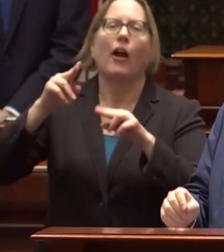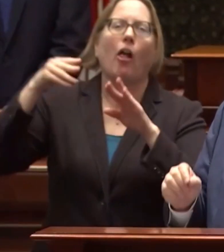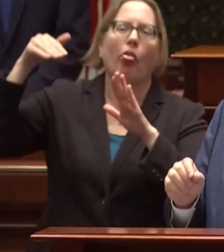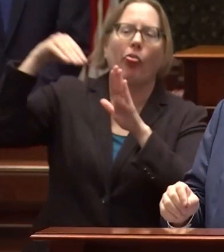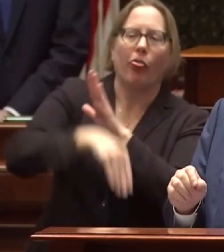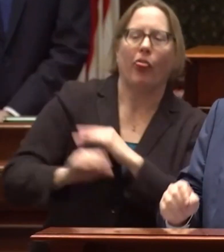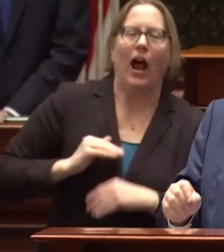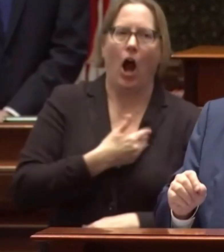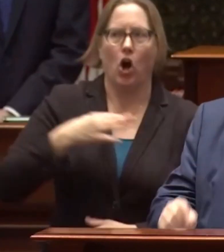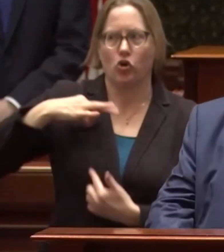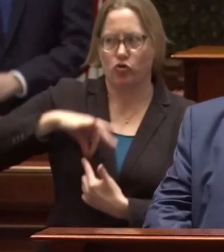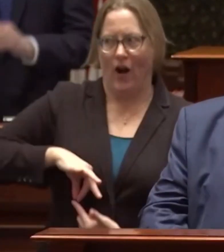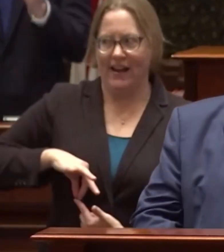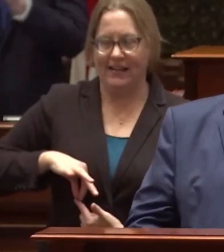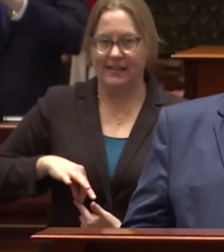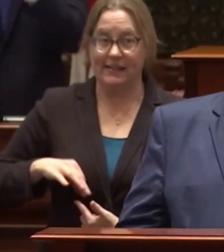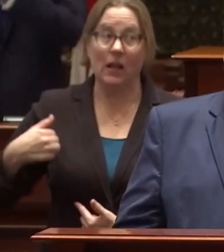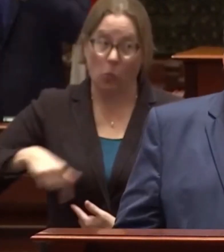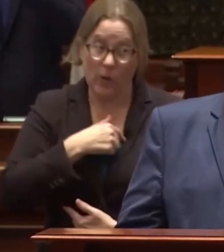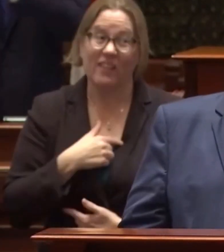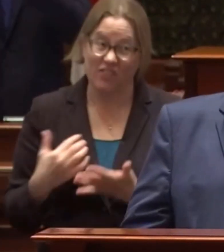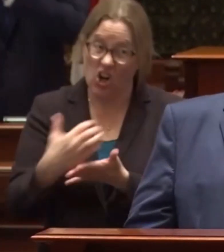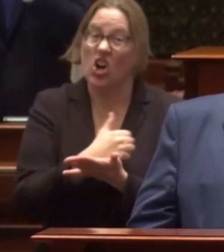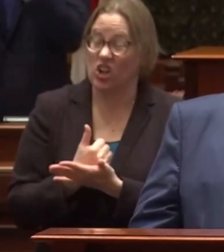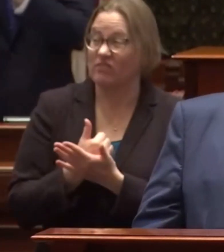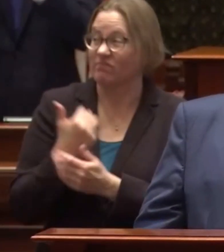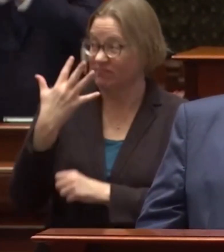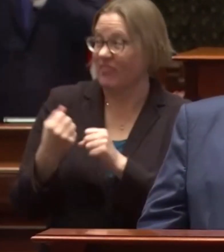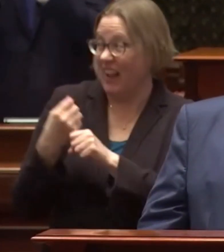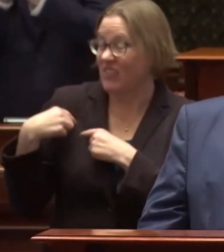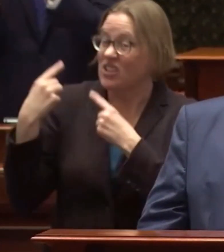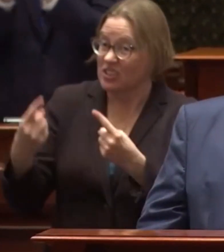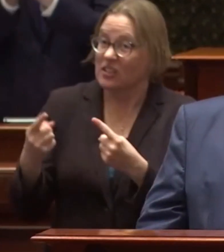have achieved for the last 5 years.